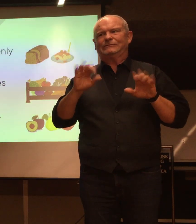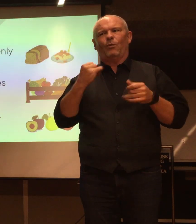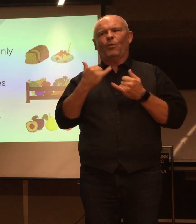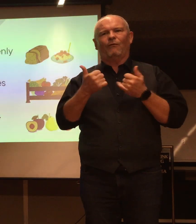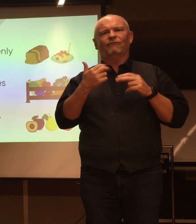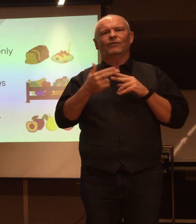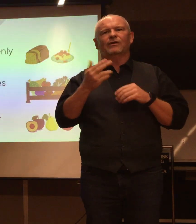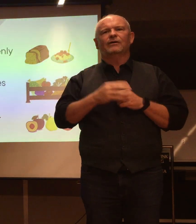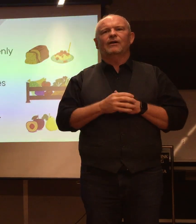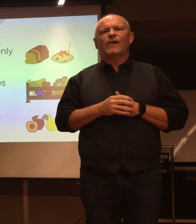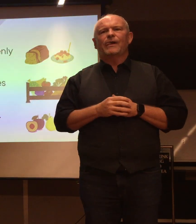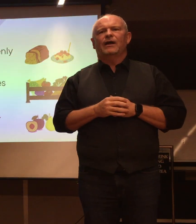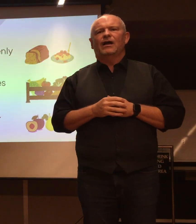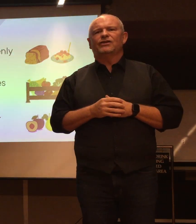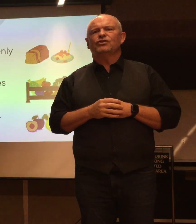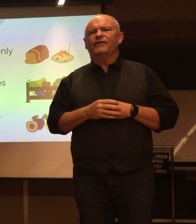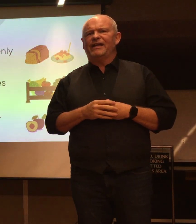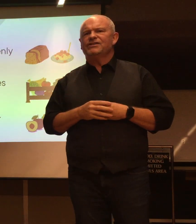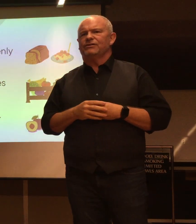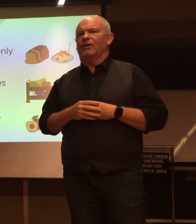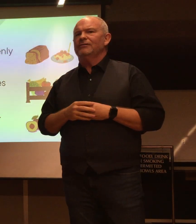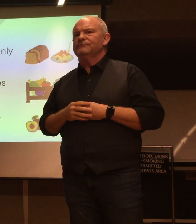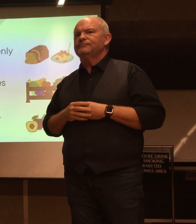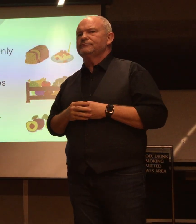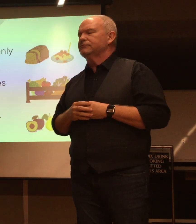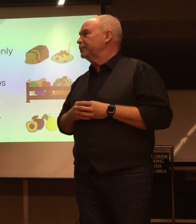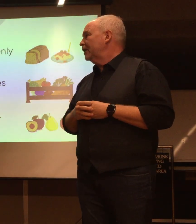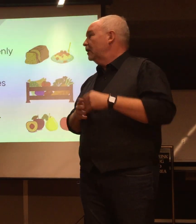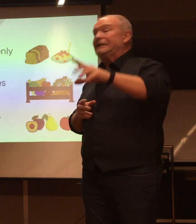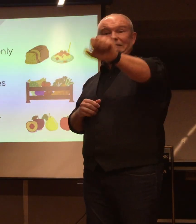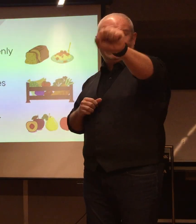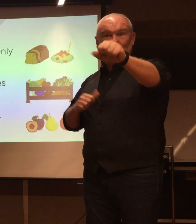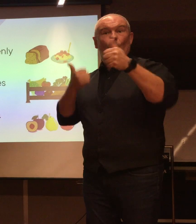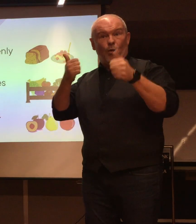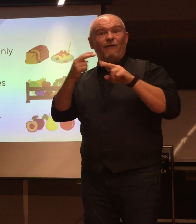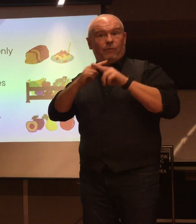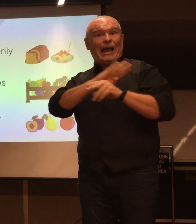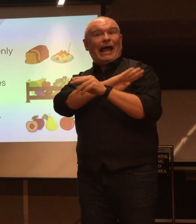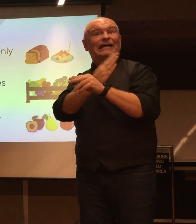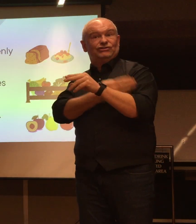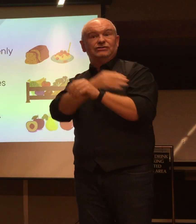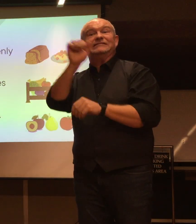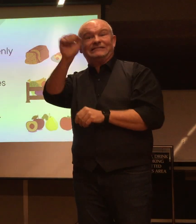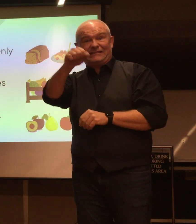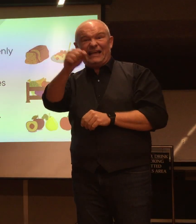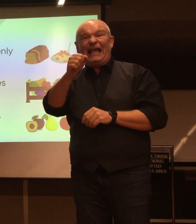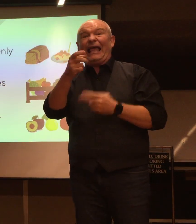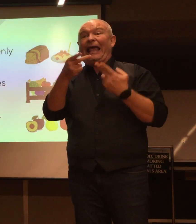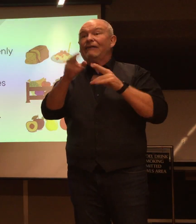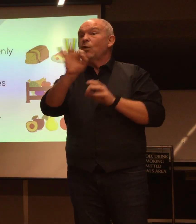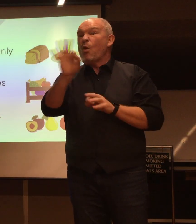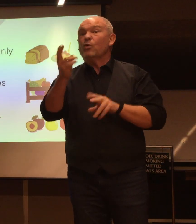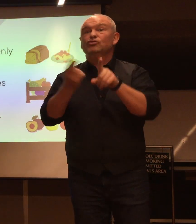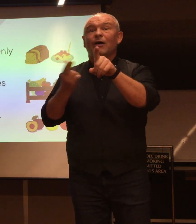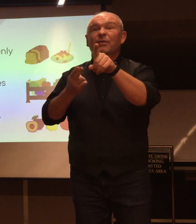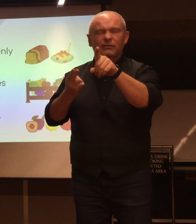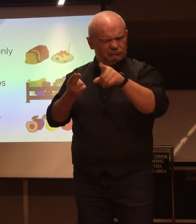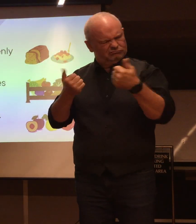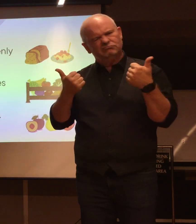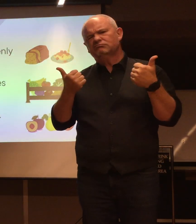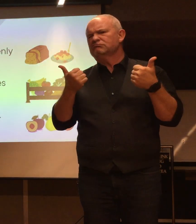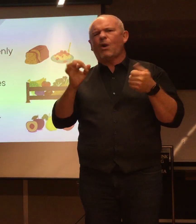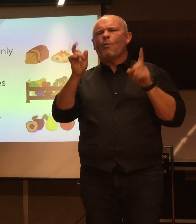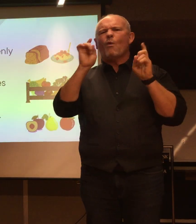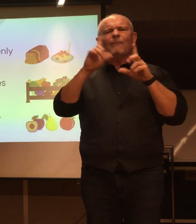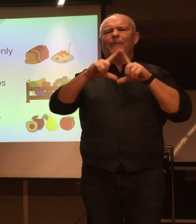good. It's good for energy, right? Very good for energy. Yeah, and if you're not diabetic, then there's no